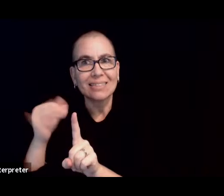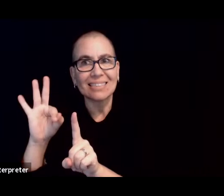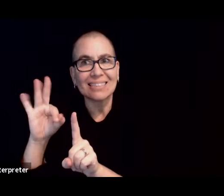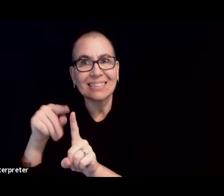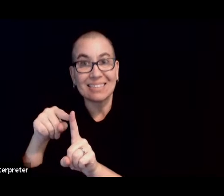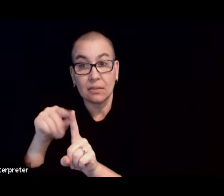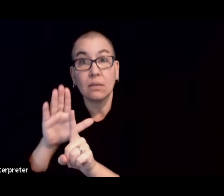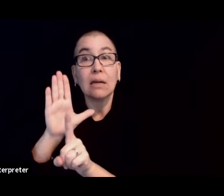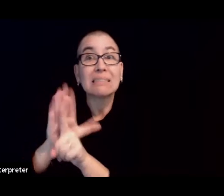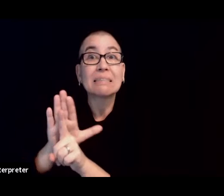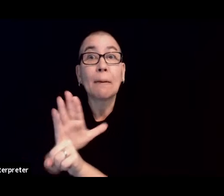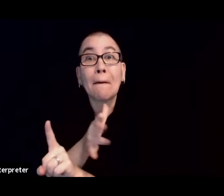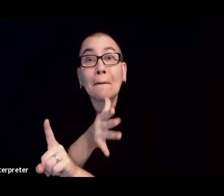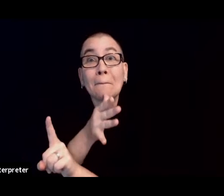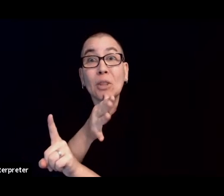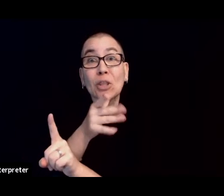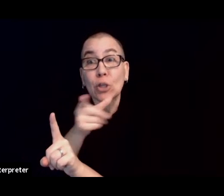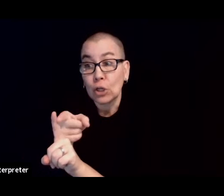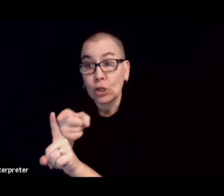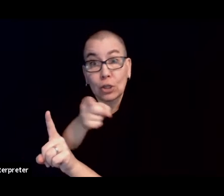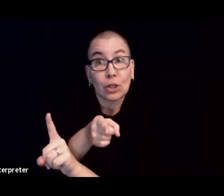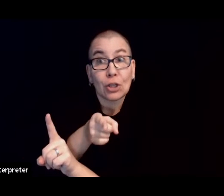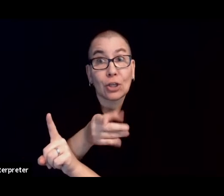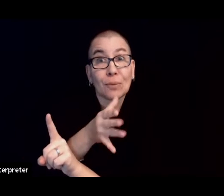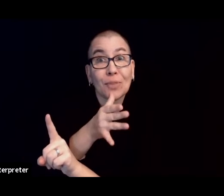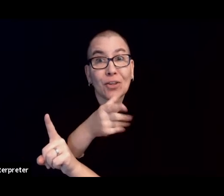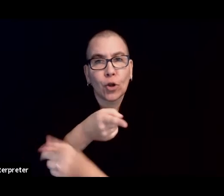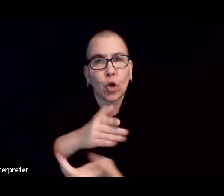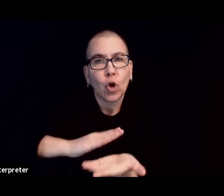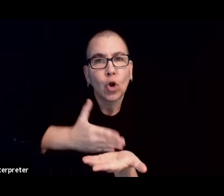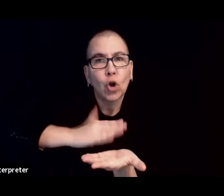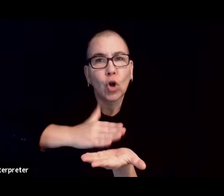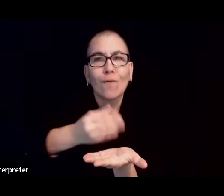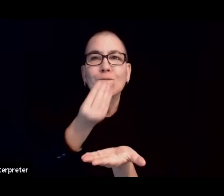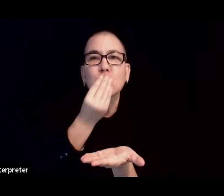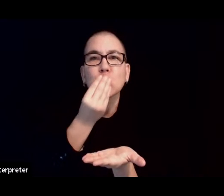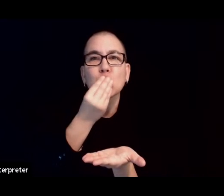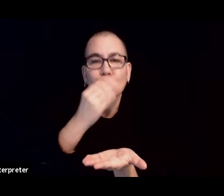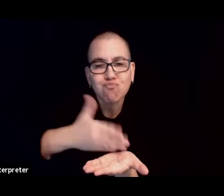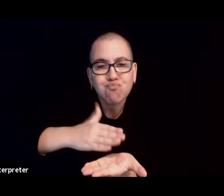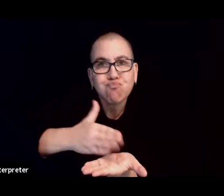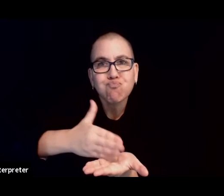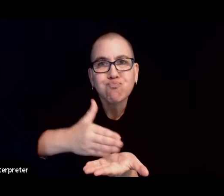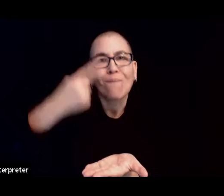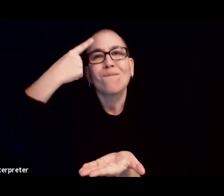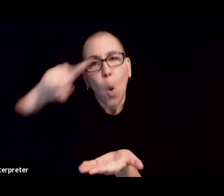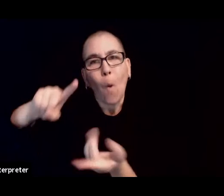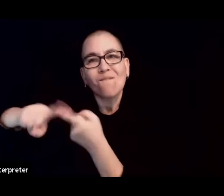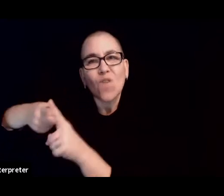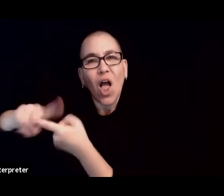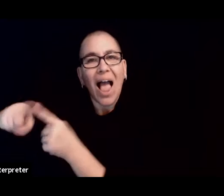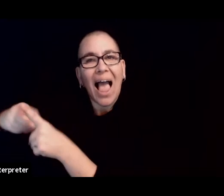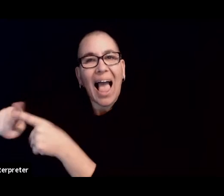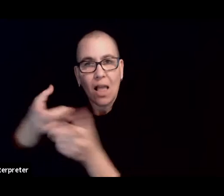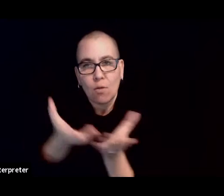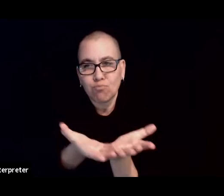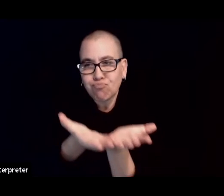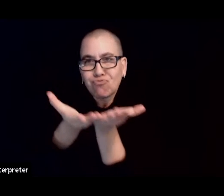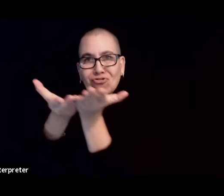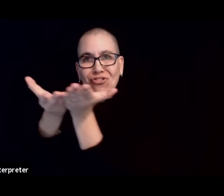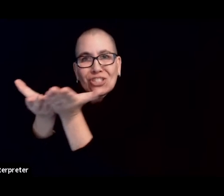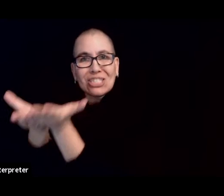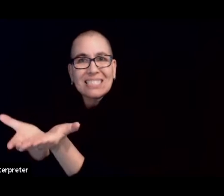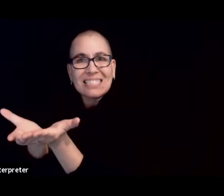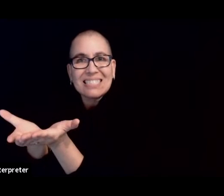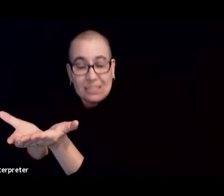just passed away. And I sure wish they had listened to what you had said. And I think sometimes, you know, we get so caught up in